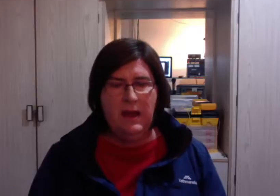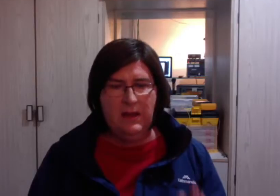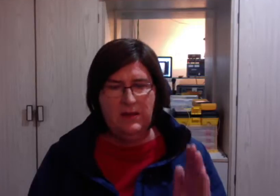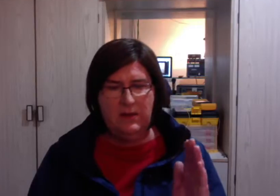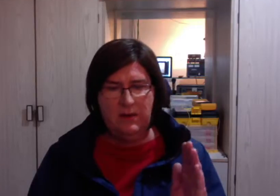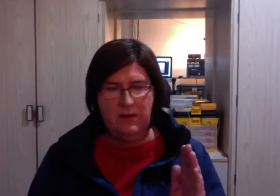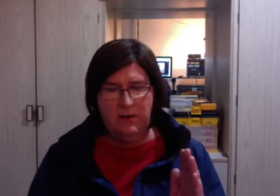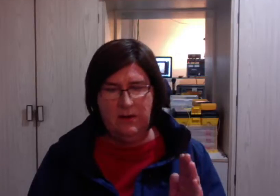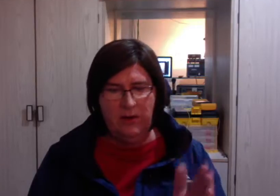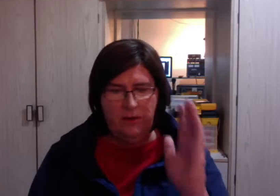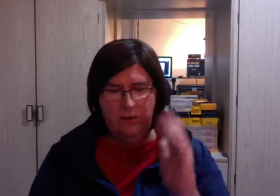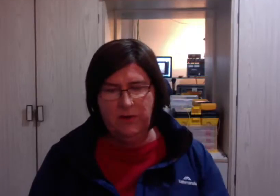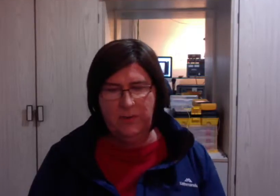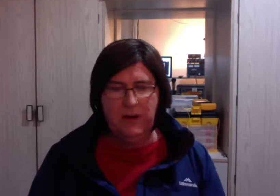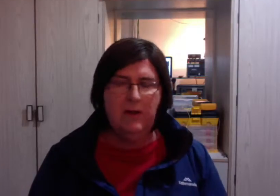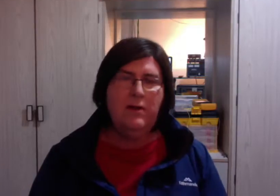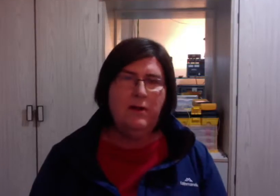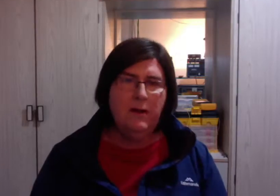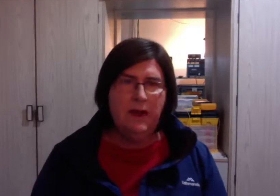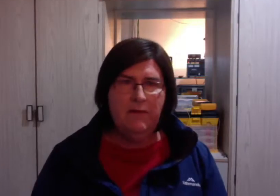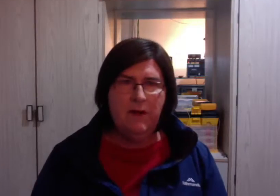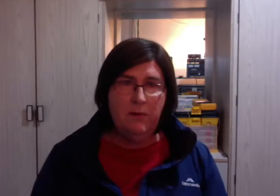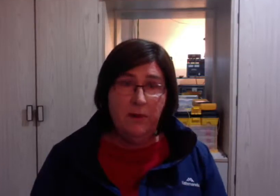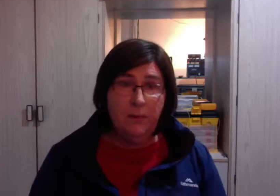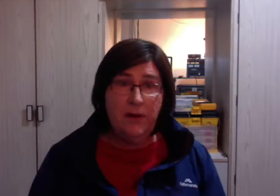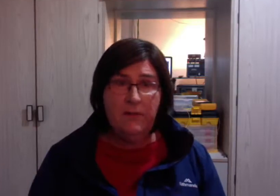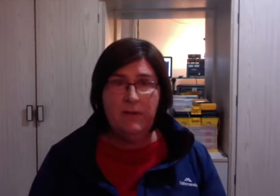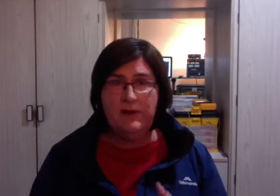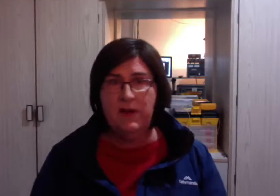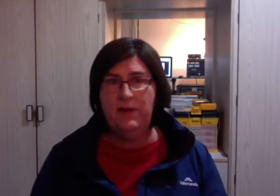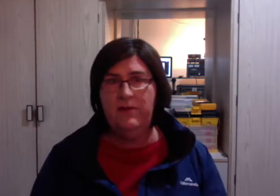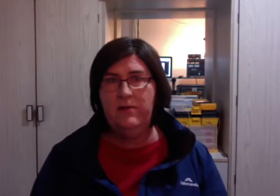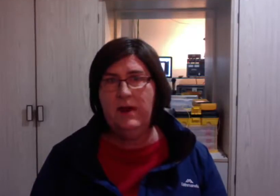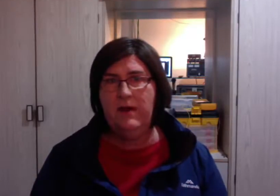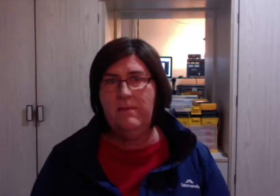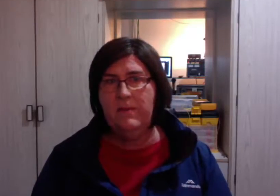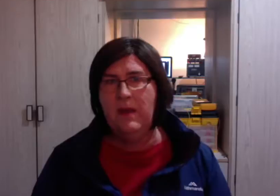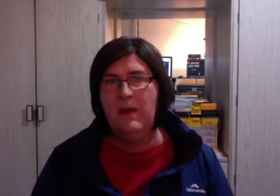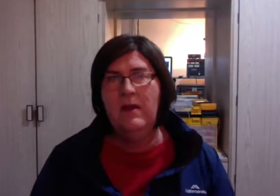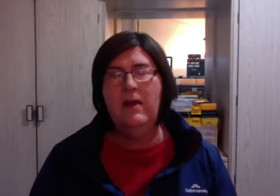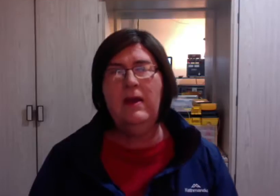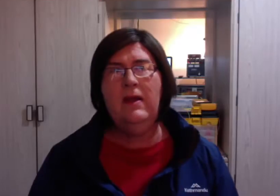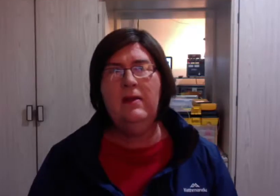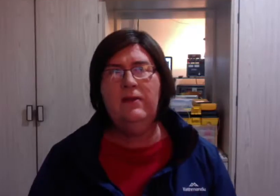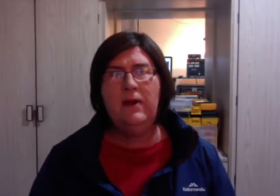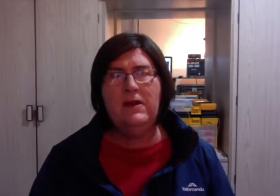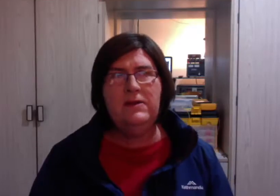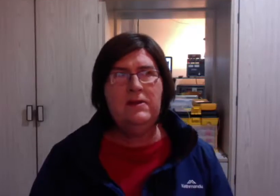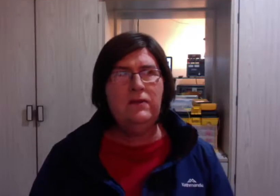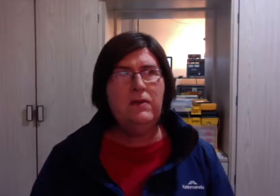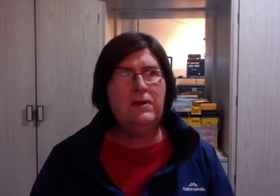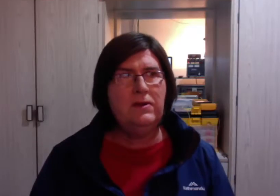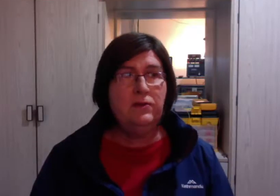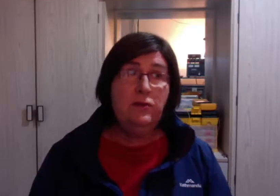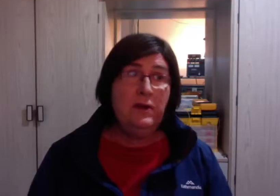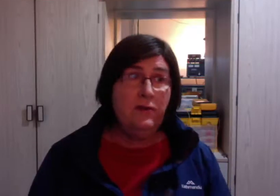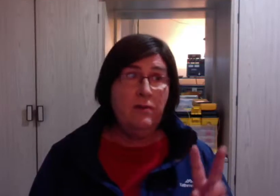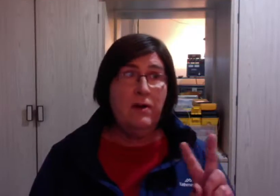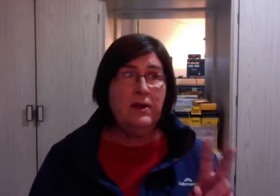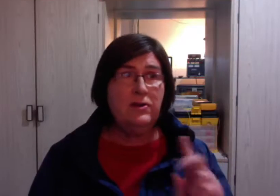and not wheel spin. And if I wheel spin, my tires are too hard. And I did this one 2 years in a row, actually, to